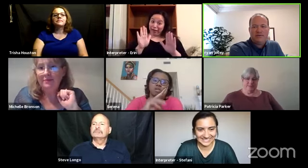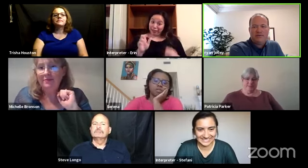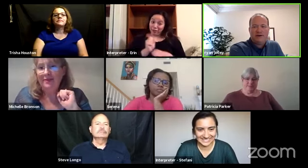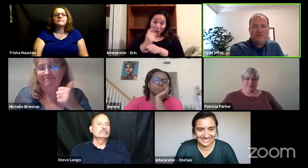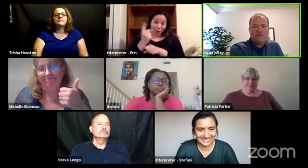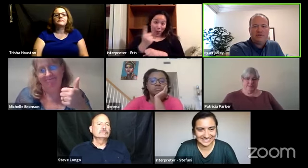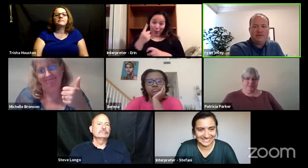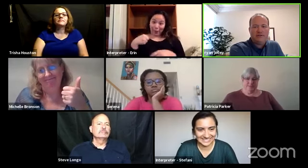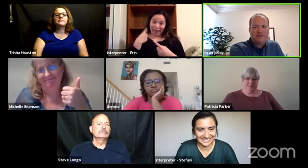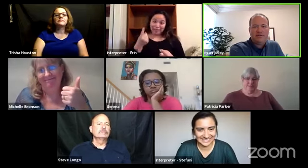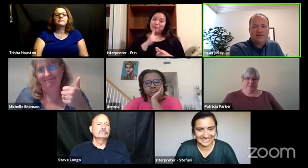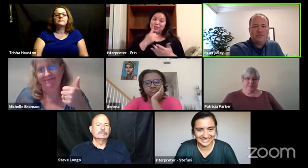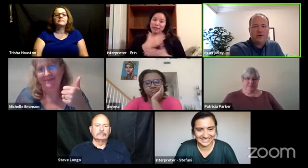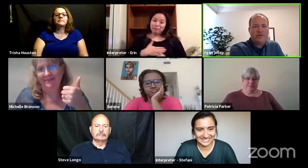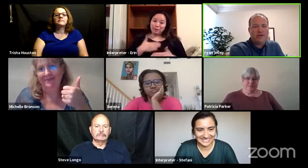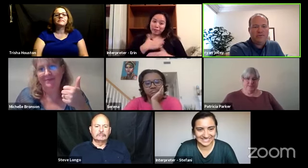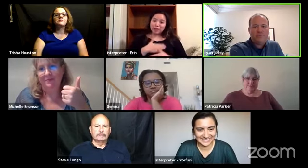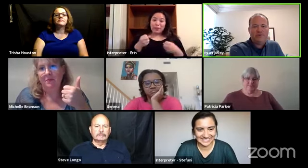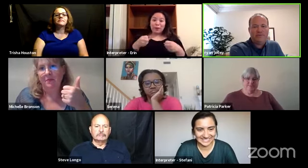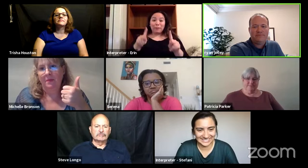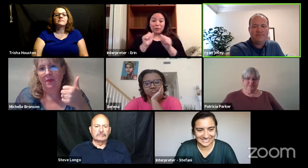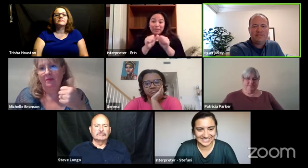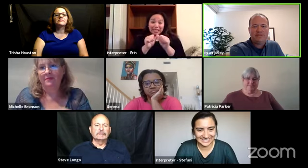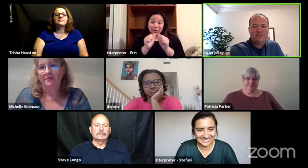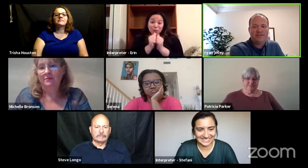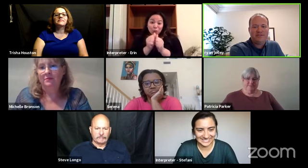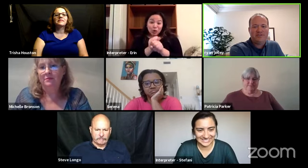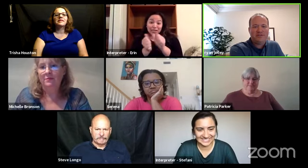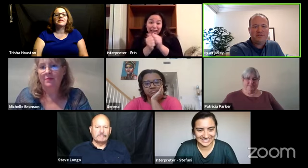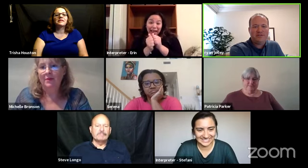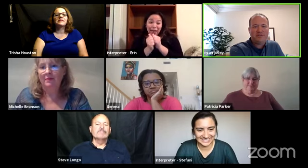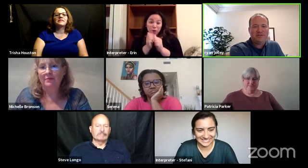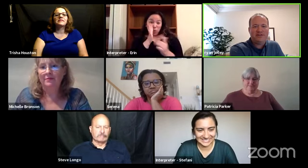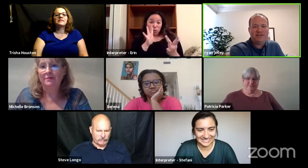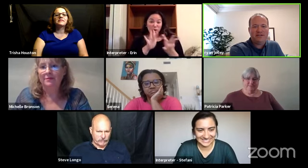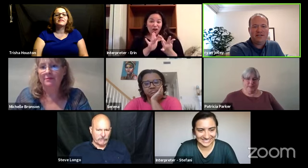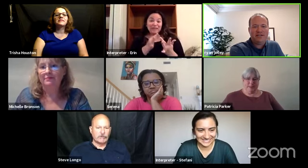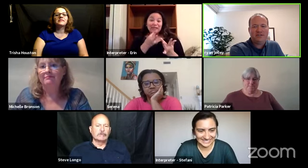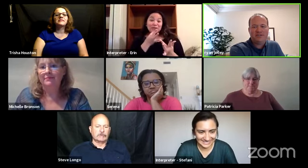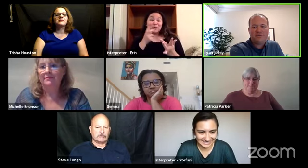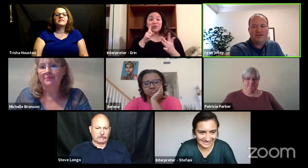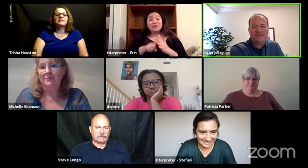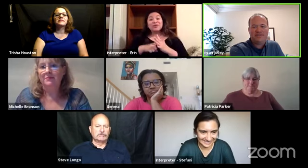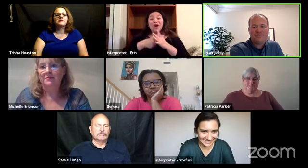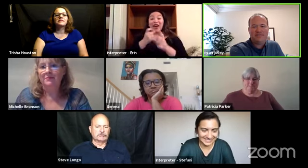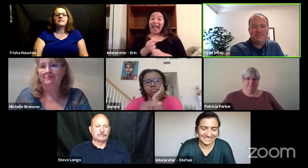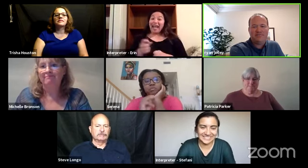appreciate the opportunity to continue to work with them. And we'll be in touch soon to get started on the next year's audit. So.